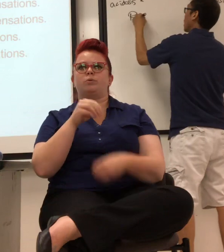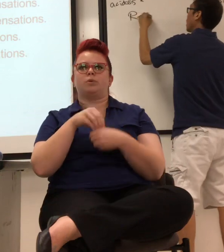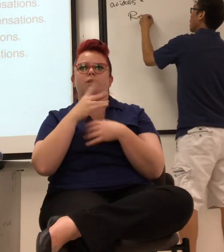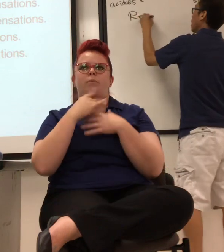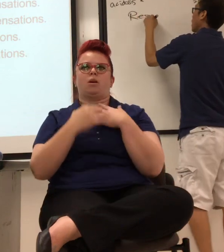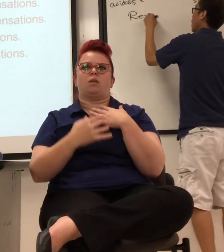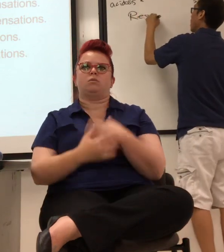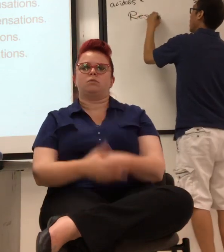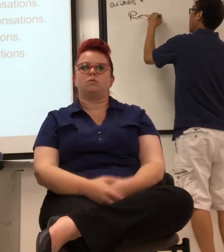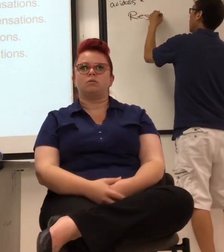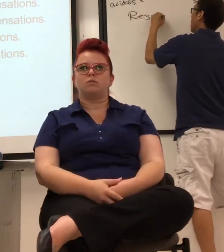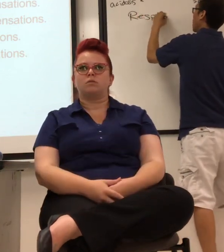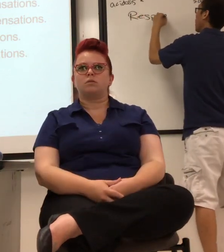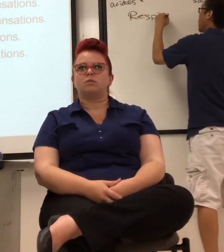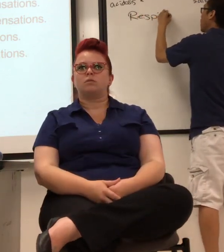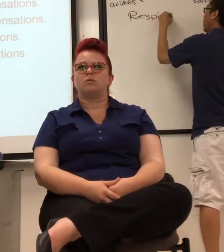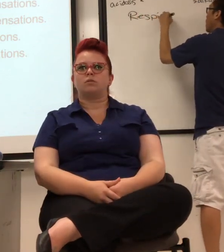acidosis. Greater than that,